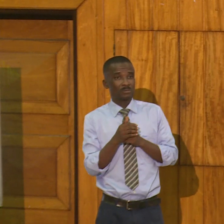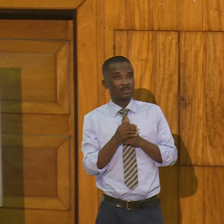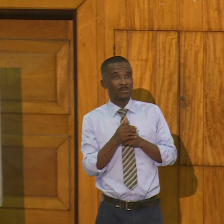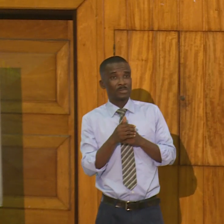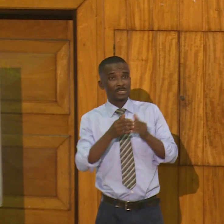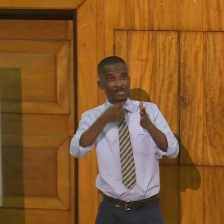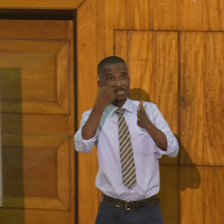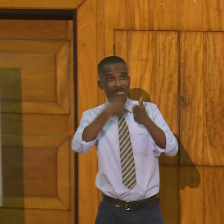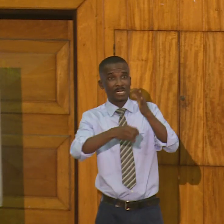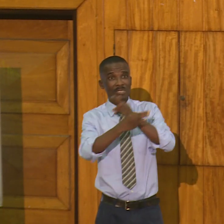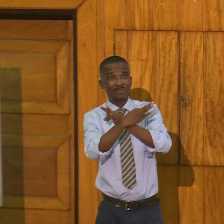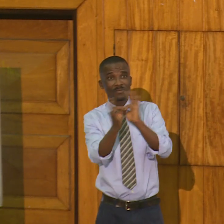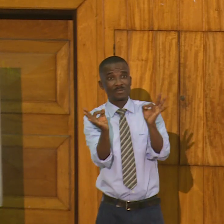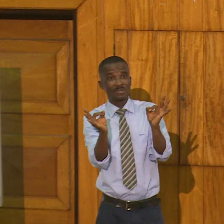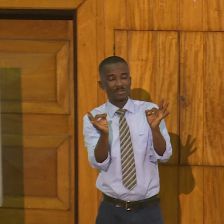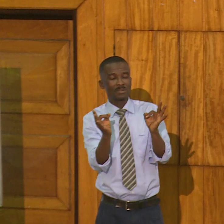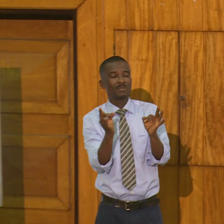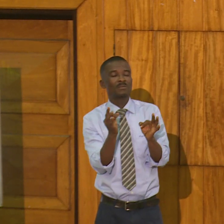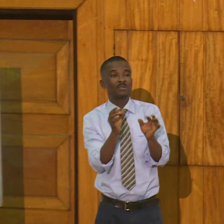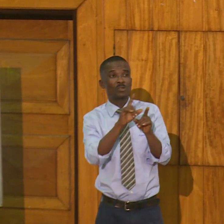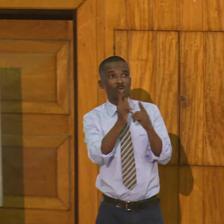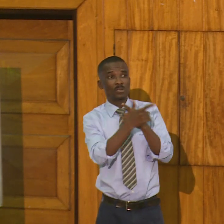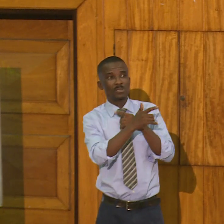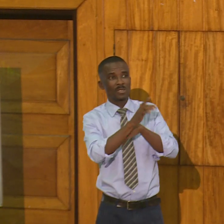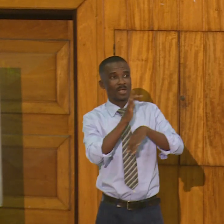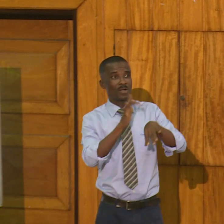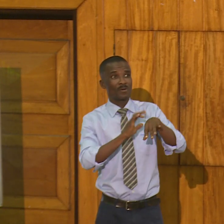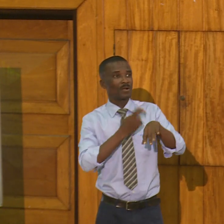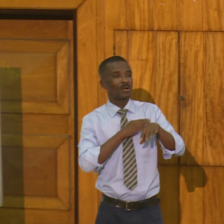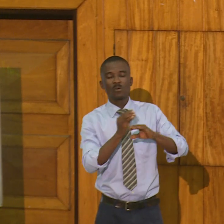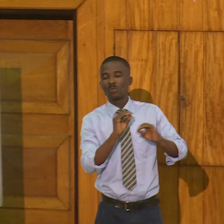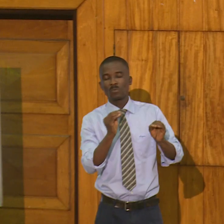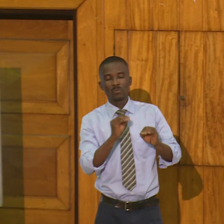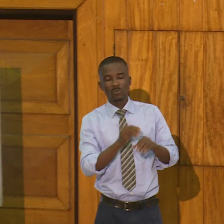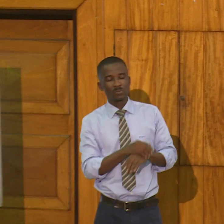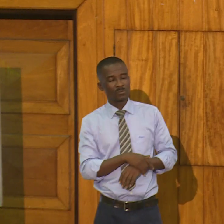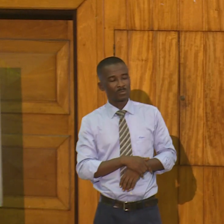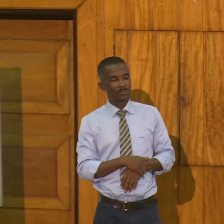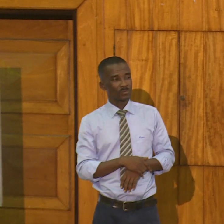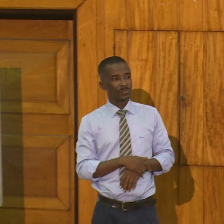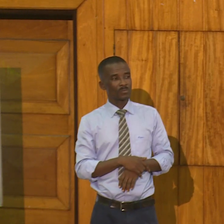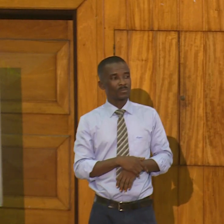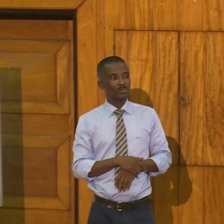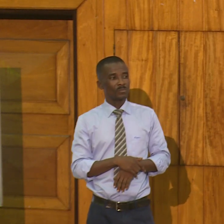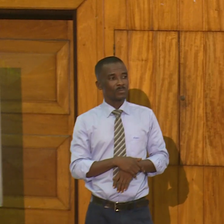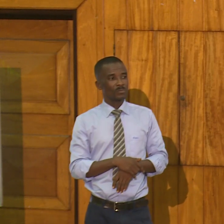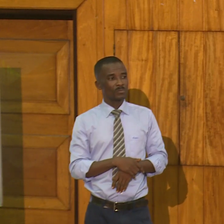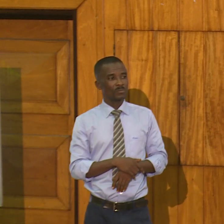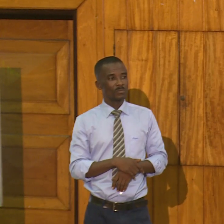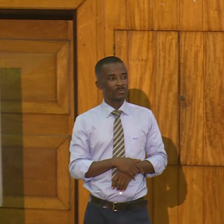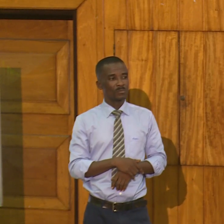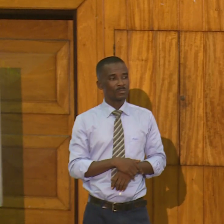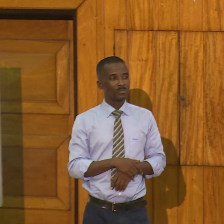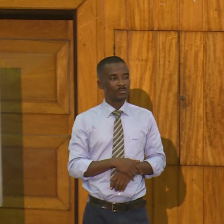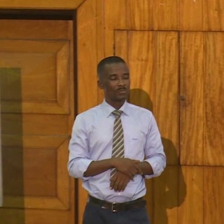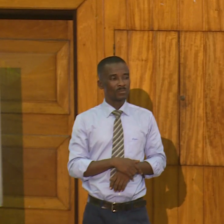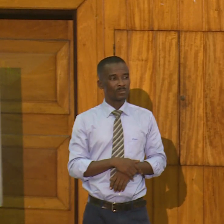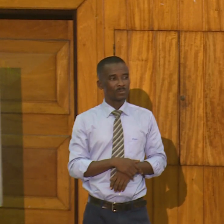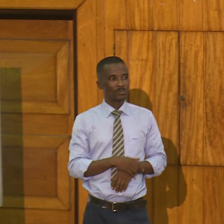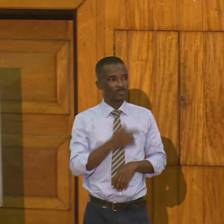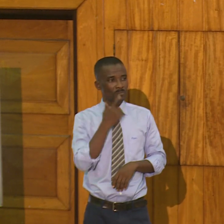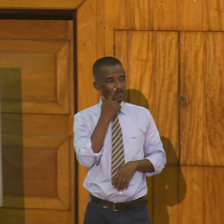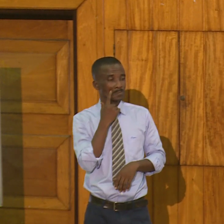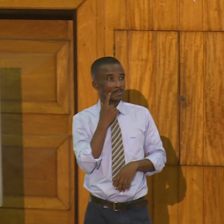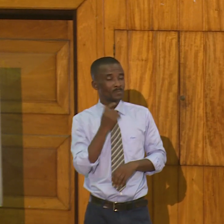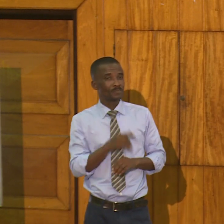only difference. So the location did not affect the cost. Inclusion of public-private